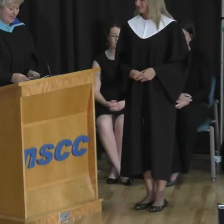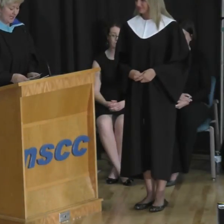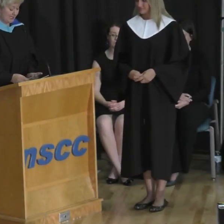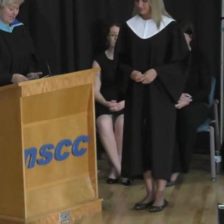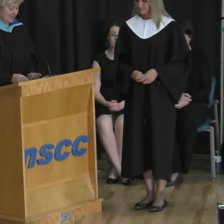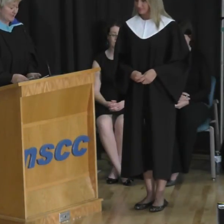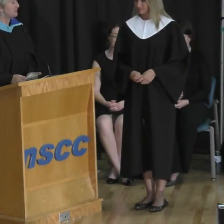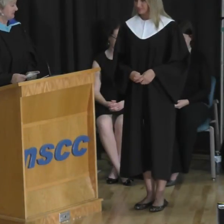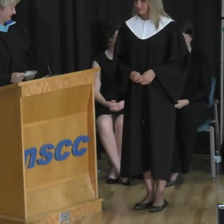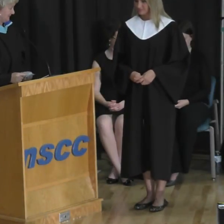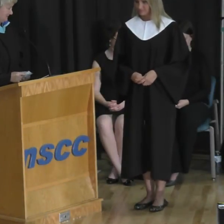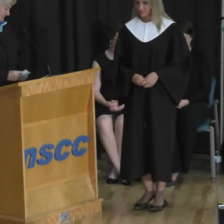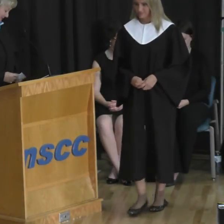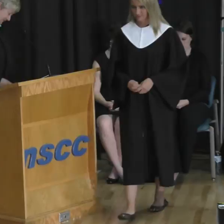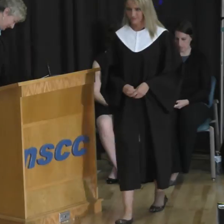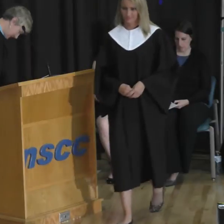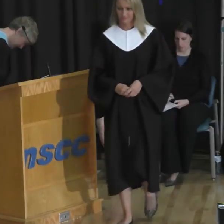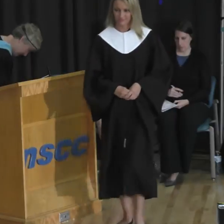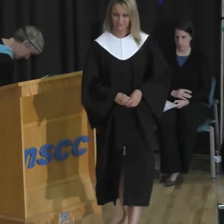Alana Ketty.